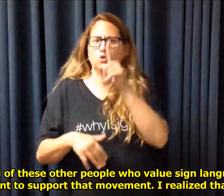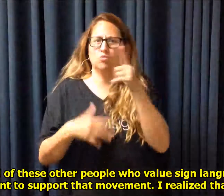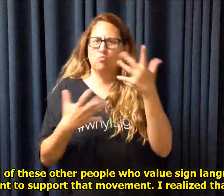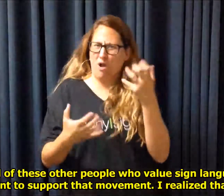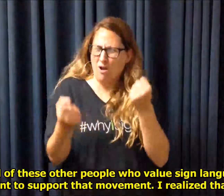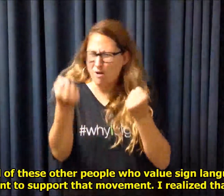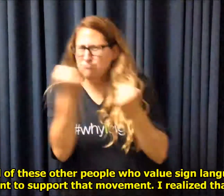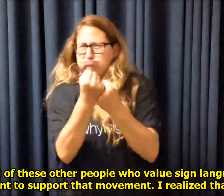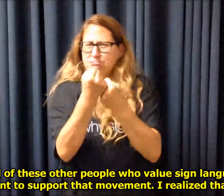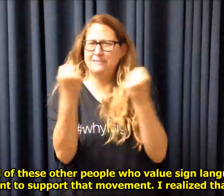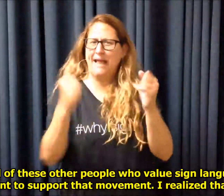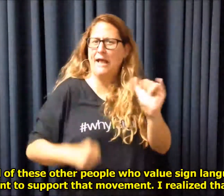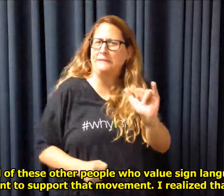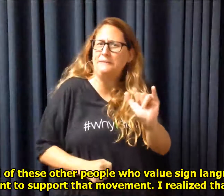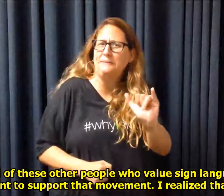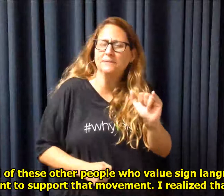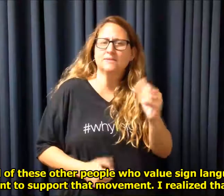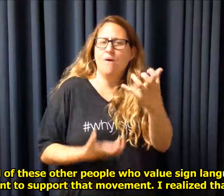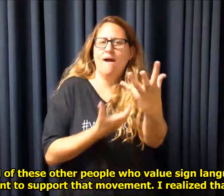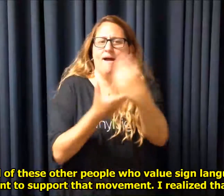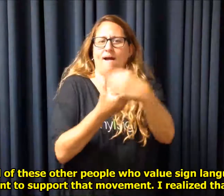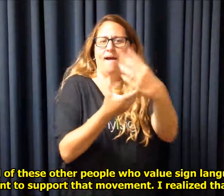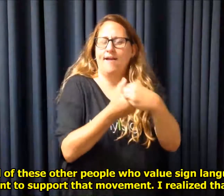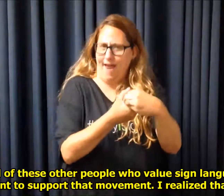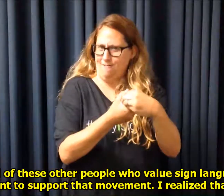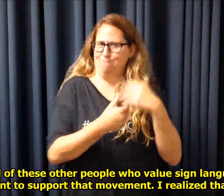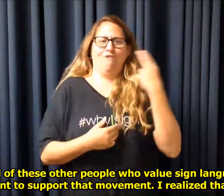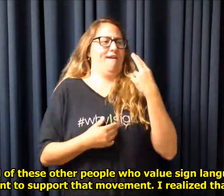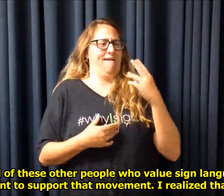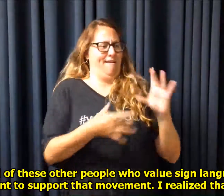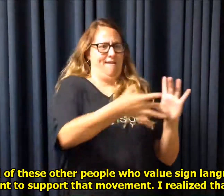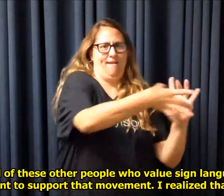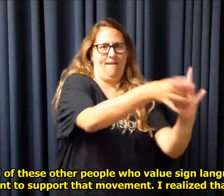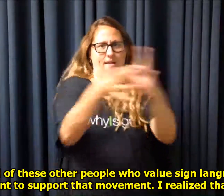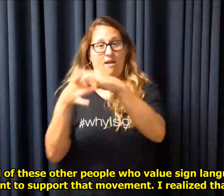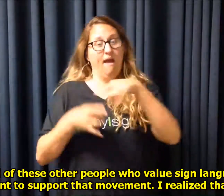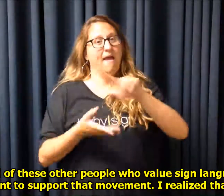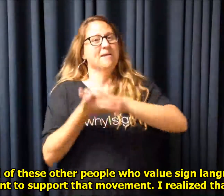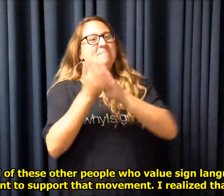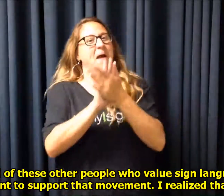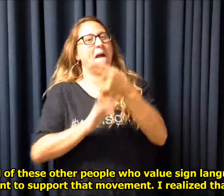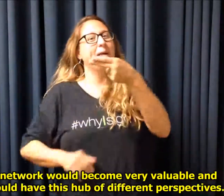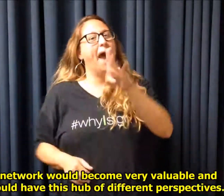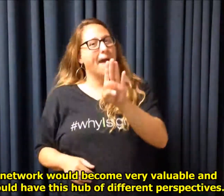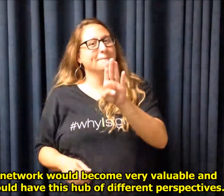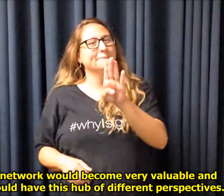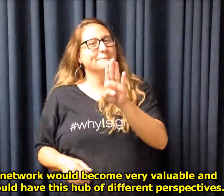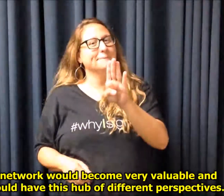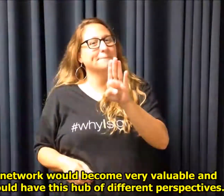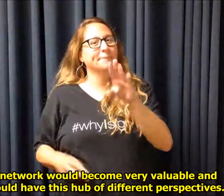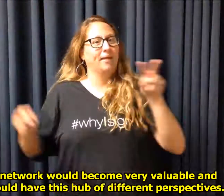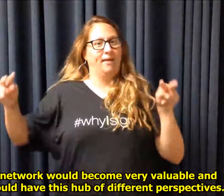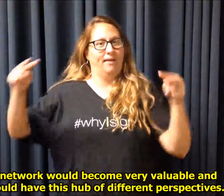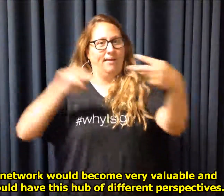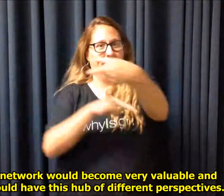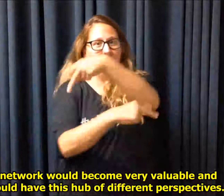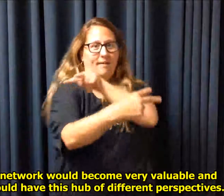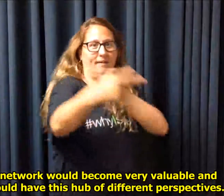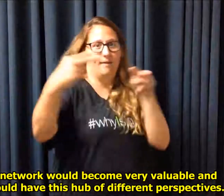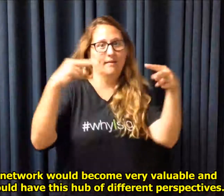people who value sign language and want to support that movement. I realized that that network would become very valuable,